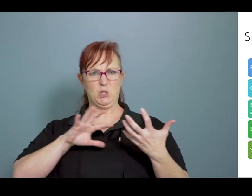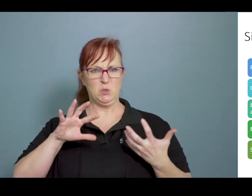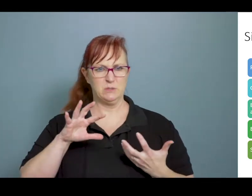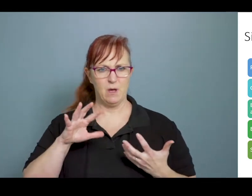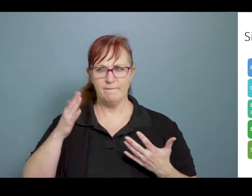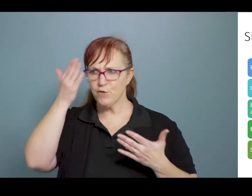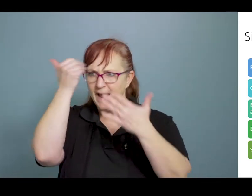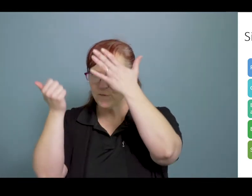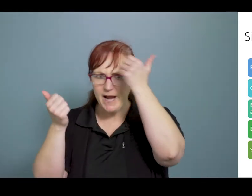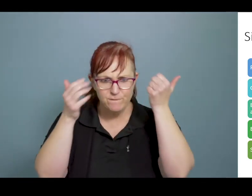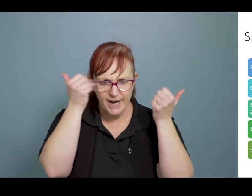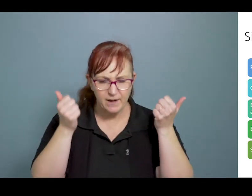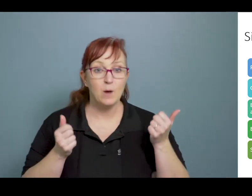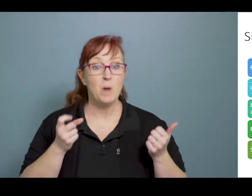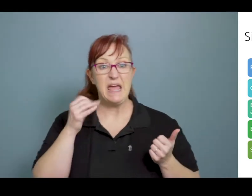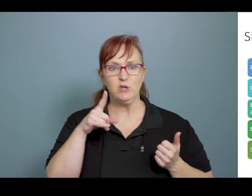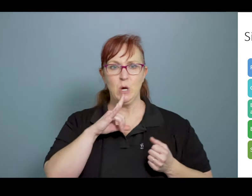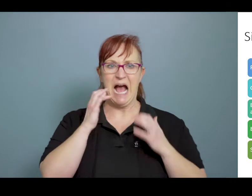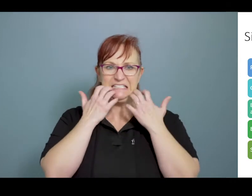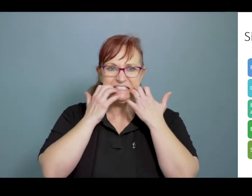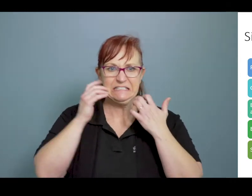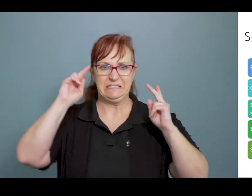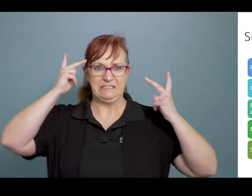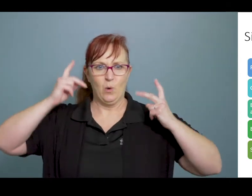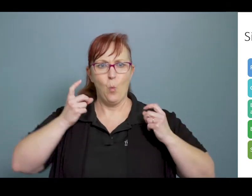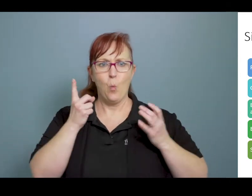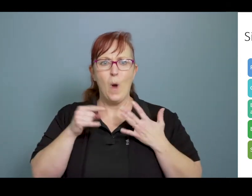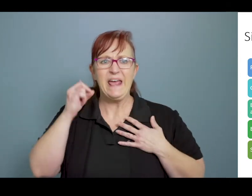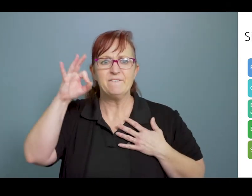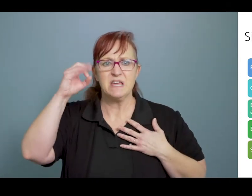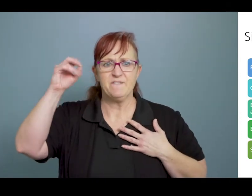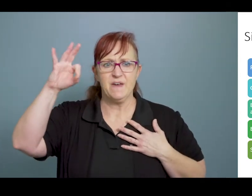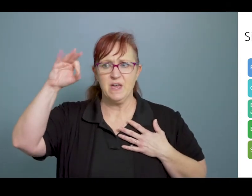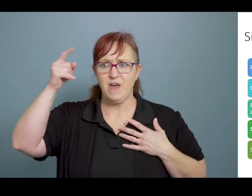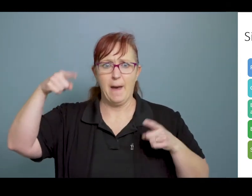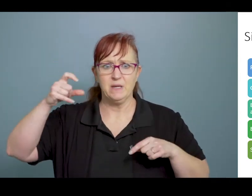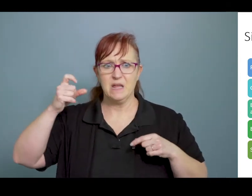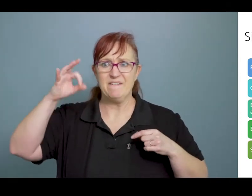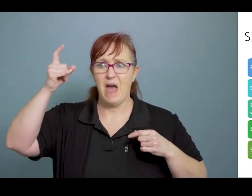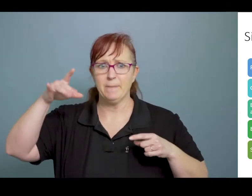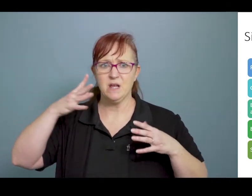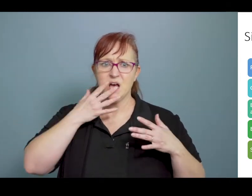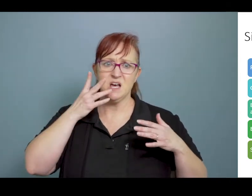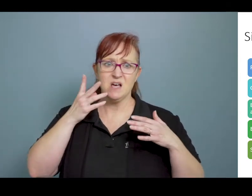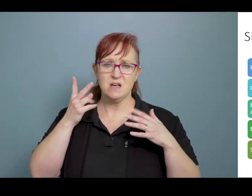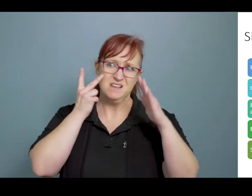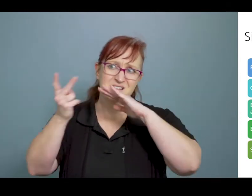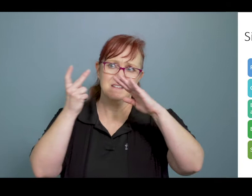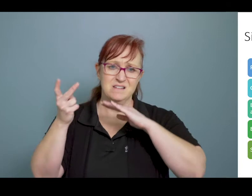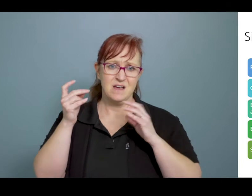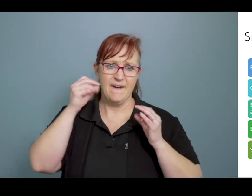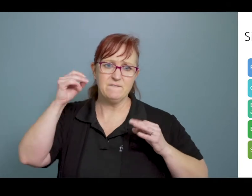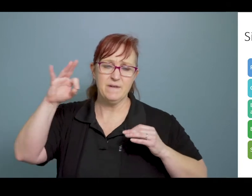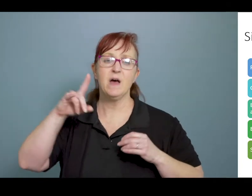of what ifs. What if this happened? What if that happened? What if this, like all the worst case scenarios, definitely a sign of